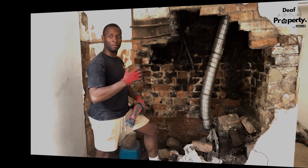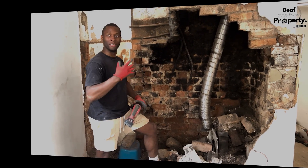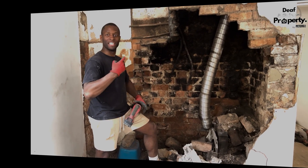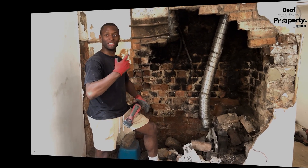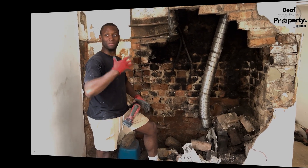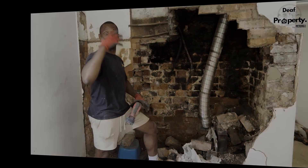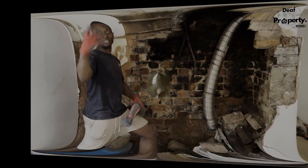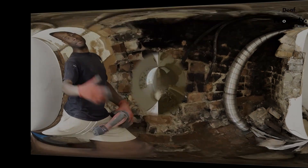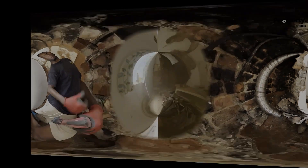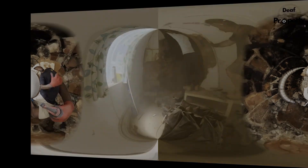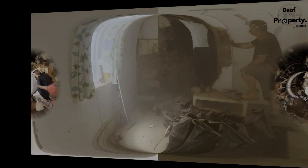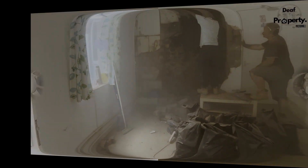bigger.